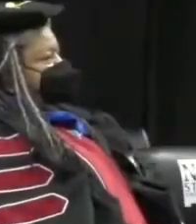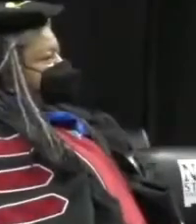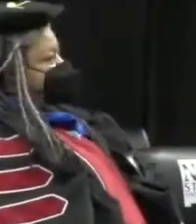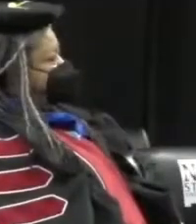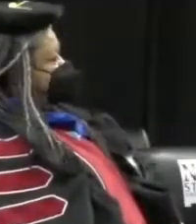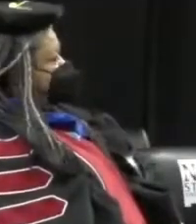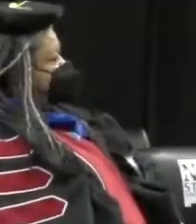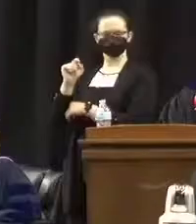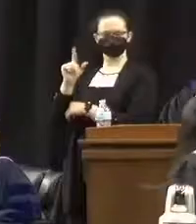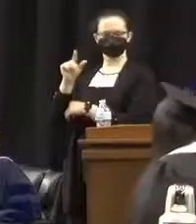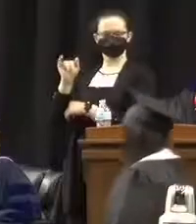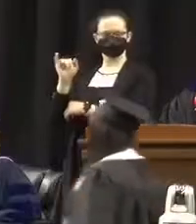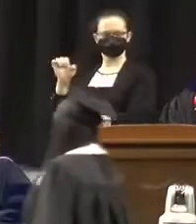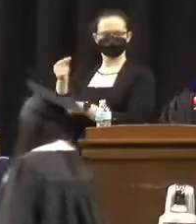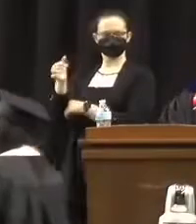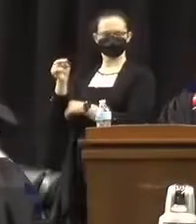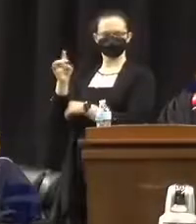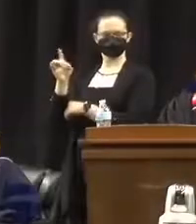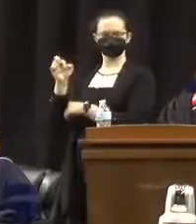Natalie Gandaria.